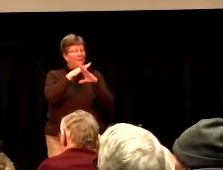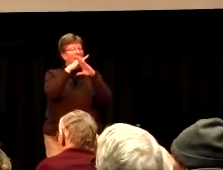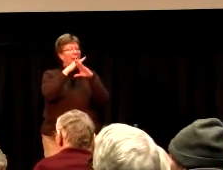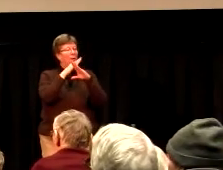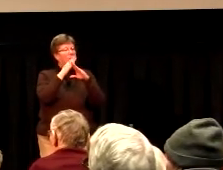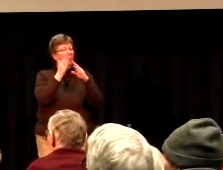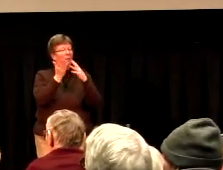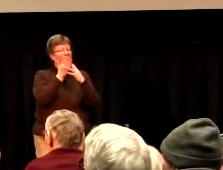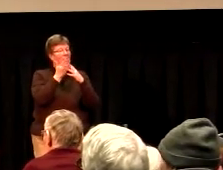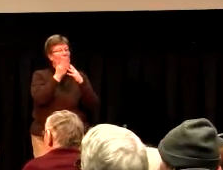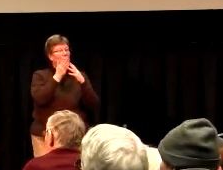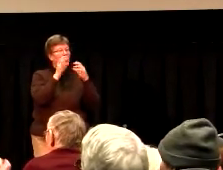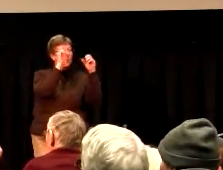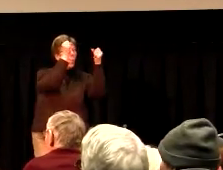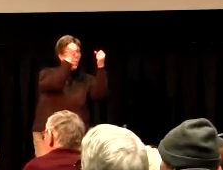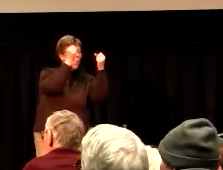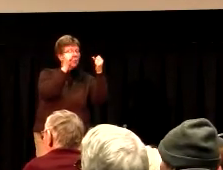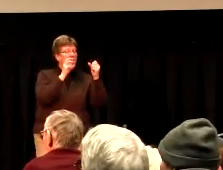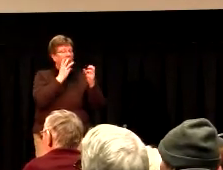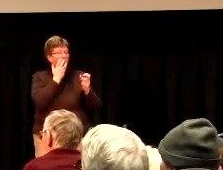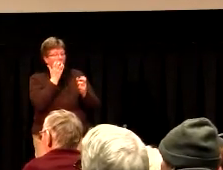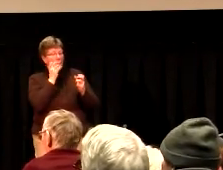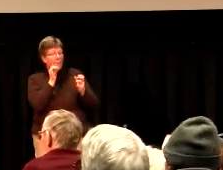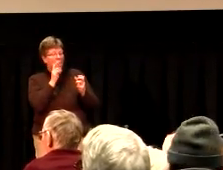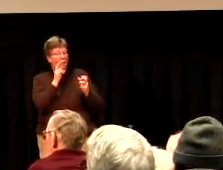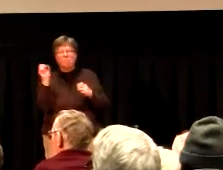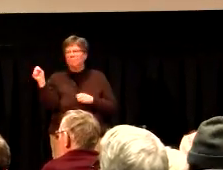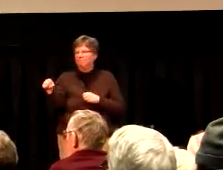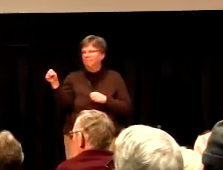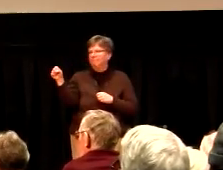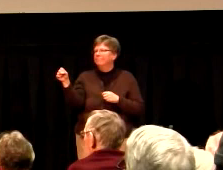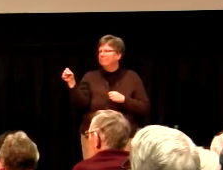between cold air and warm air? It really is.